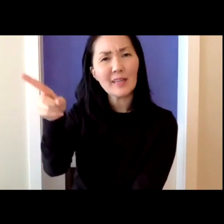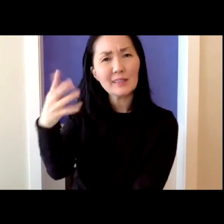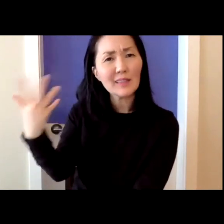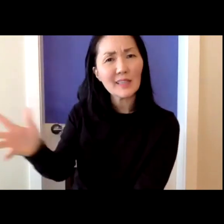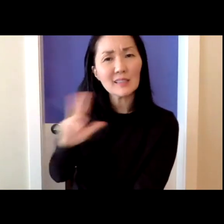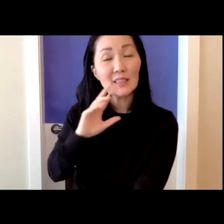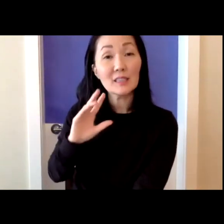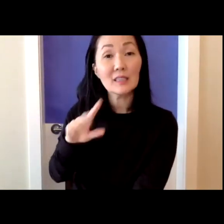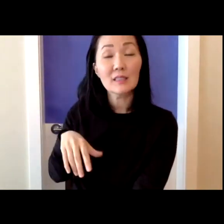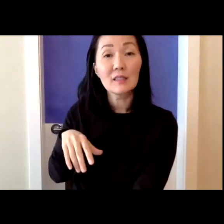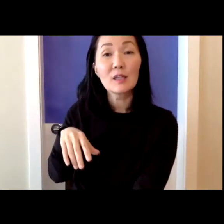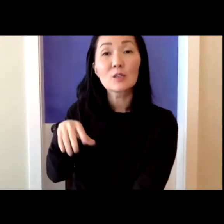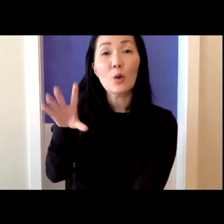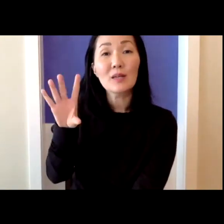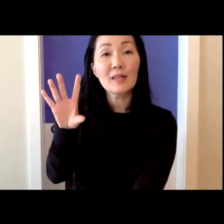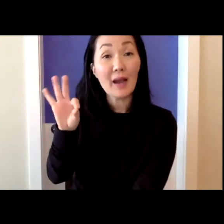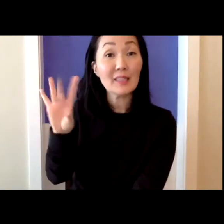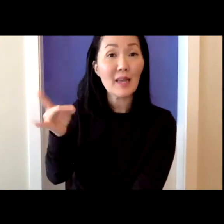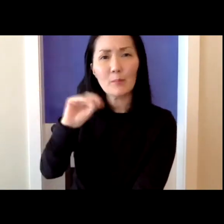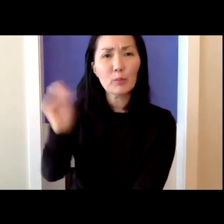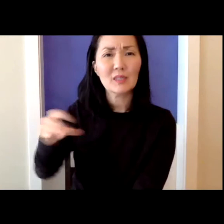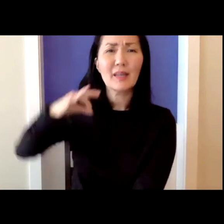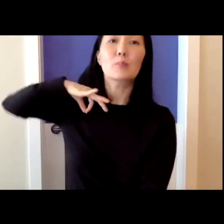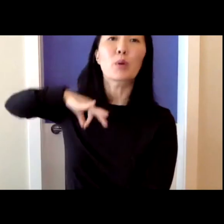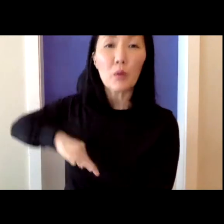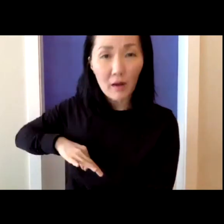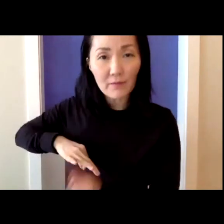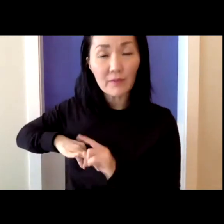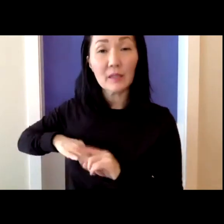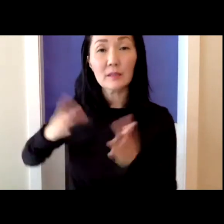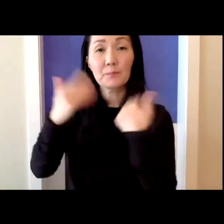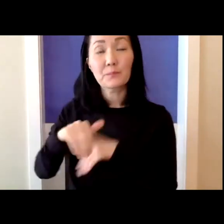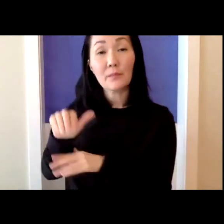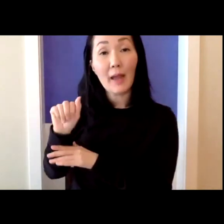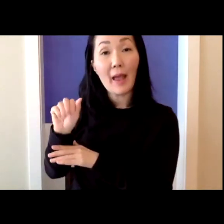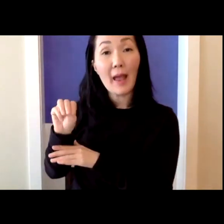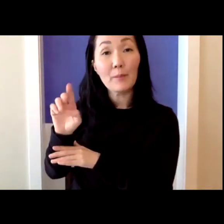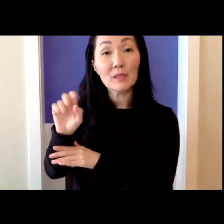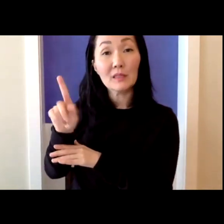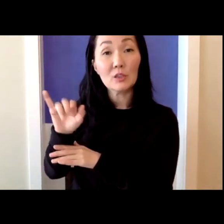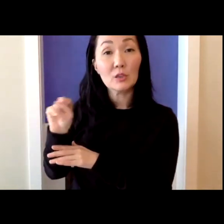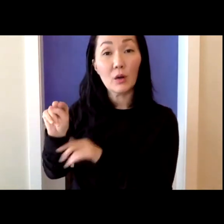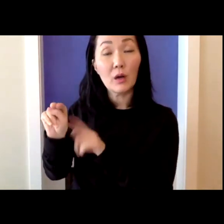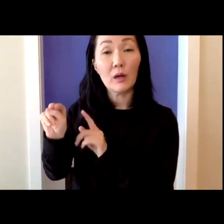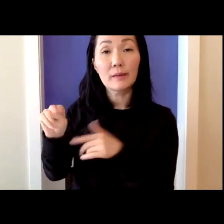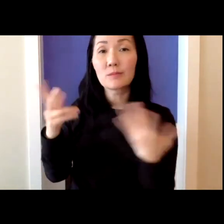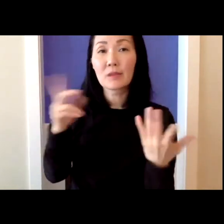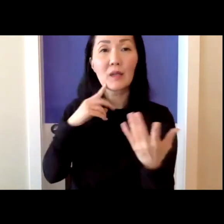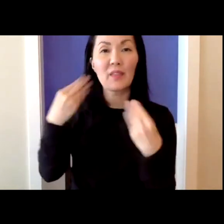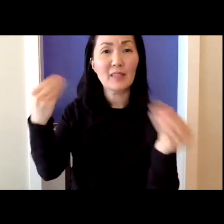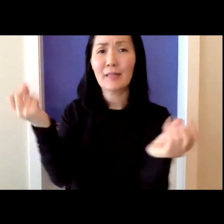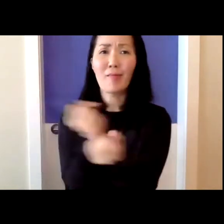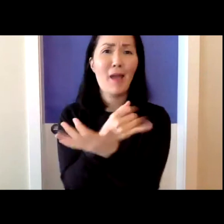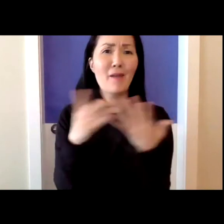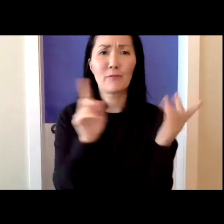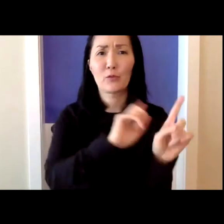an insane level of profitability. Amazon, everyone orders, you know, their toilet paper and